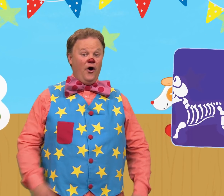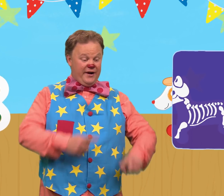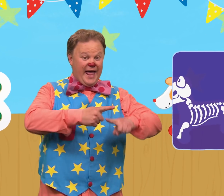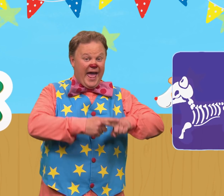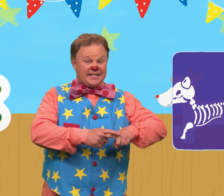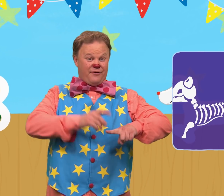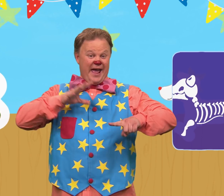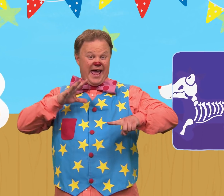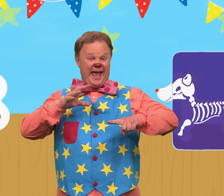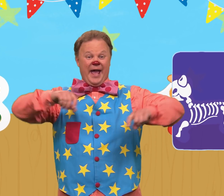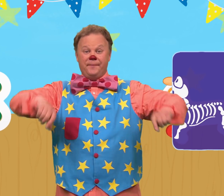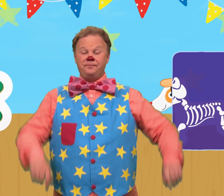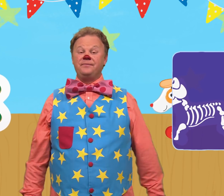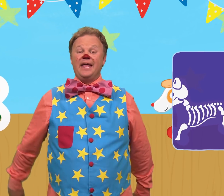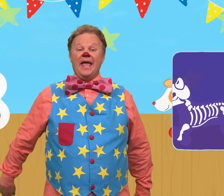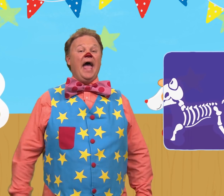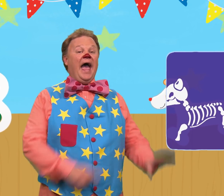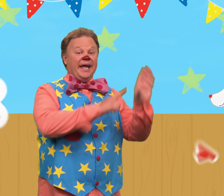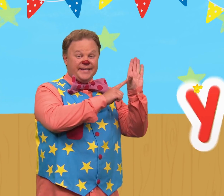an X-ray. And Y